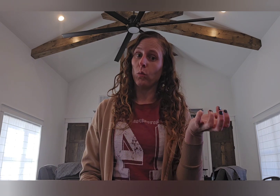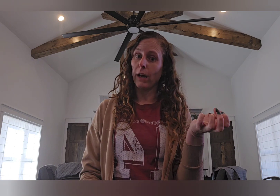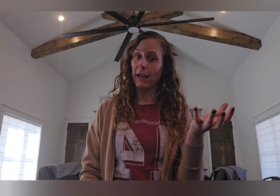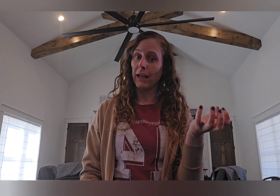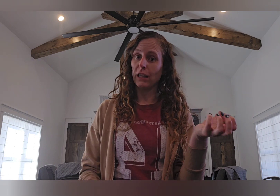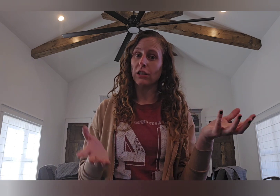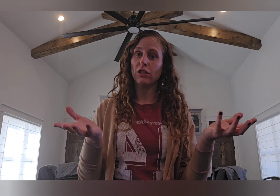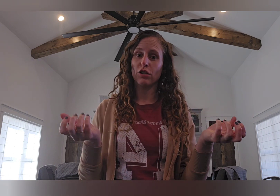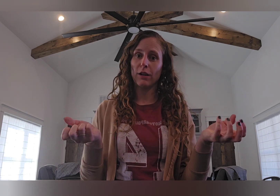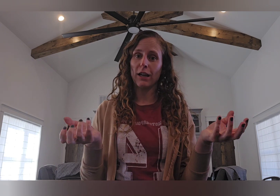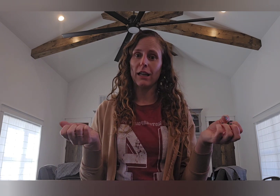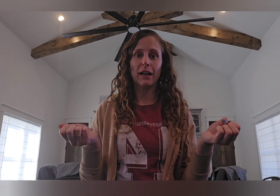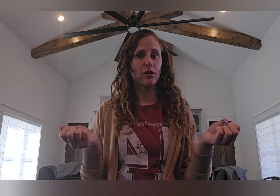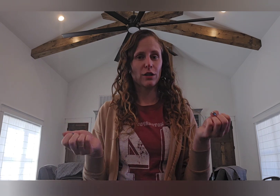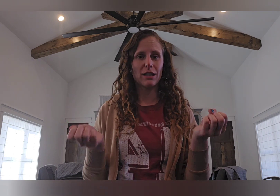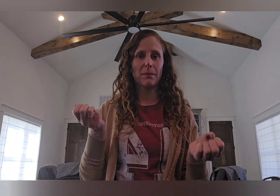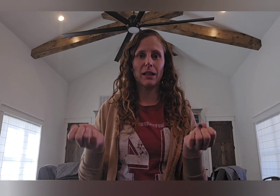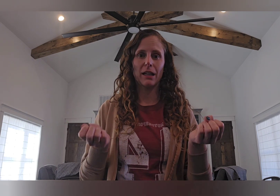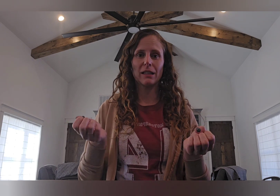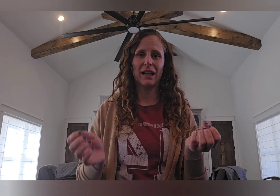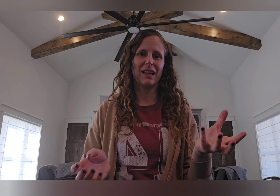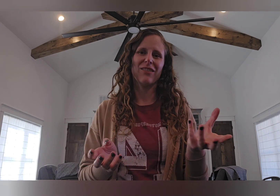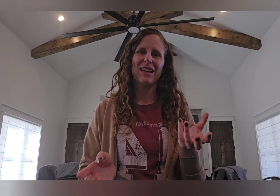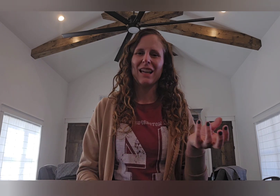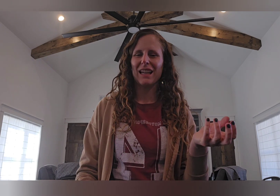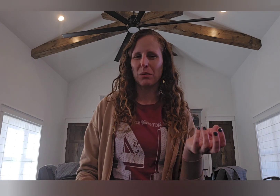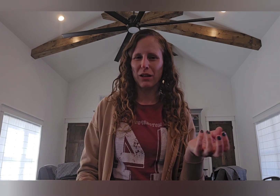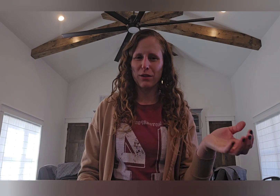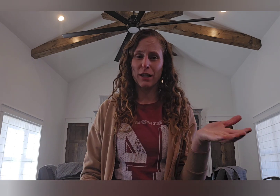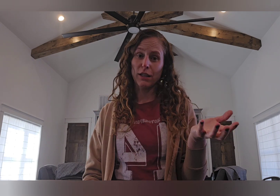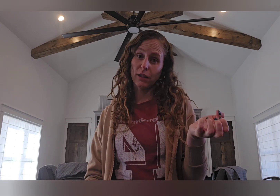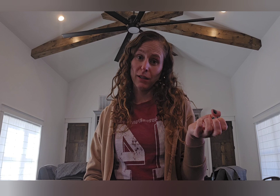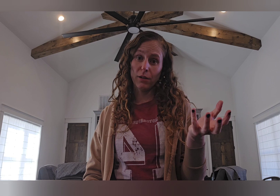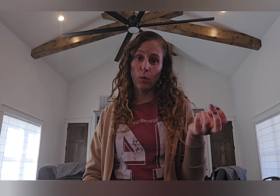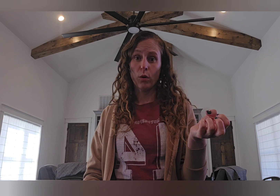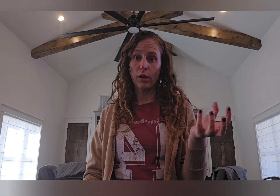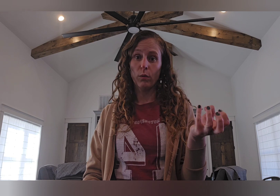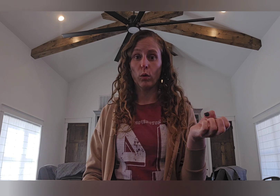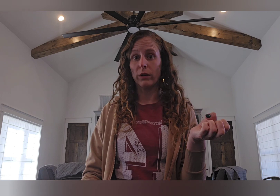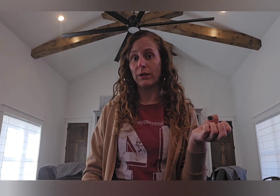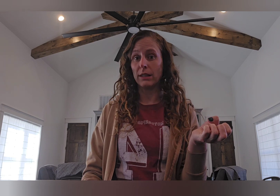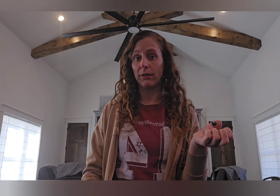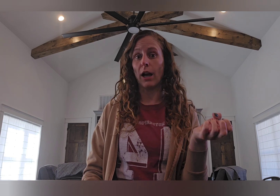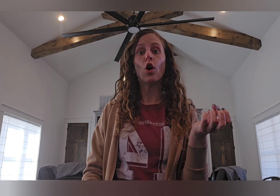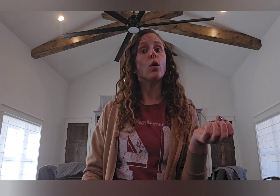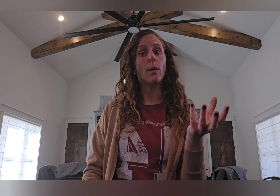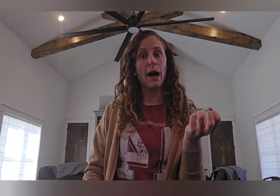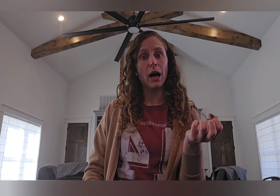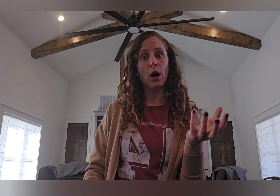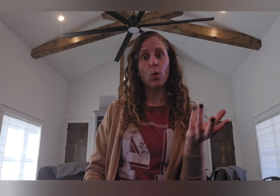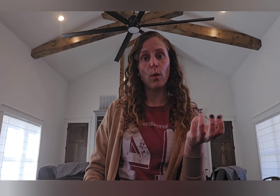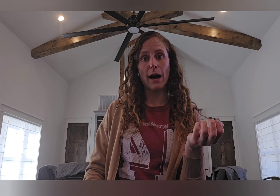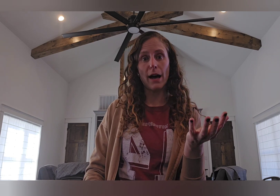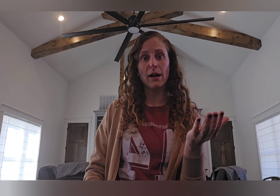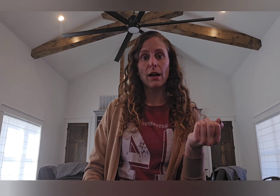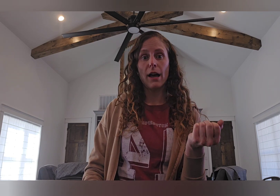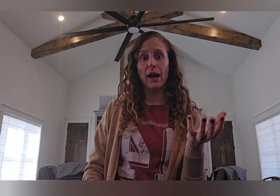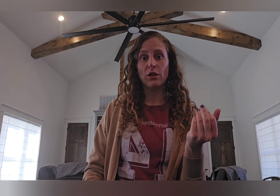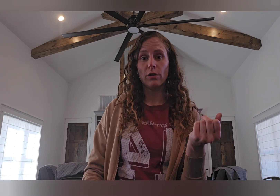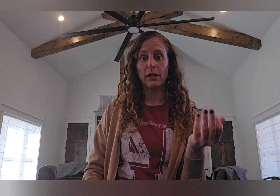one hand, two hand. I noticed some of the kids it's one of those things. We'll even see like a ooh ah, and you can